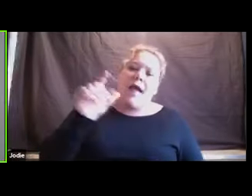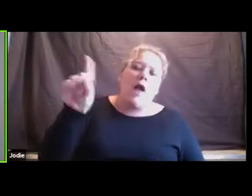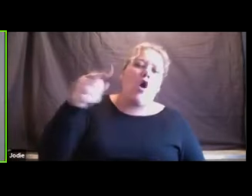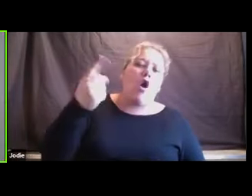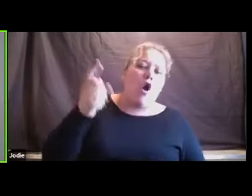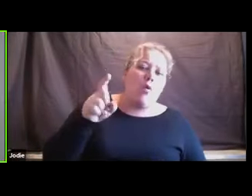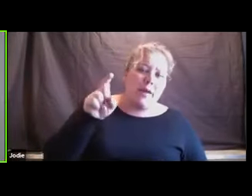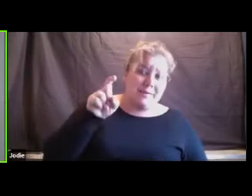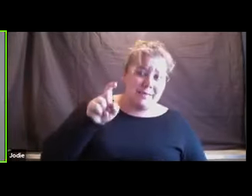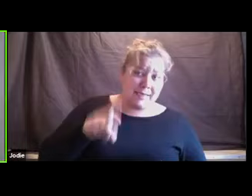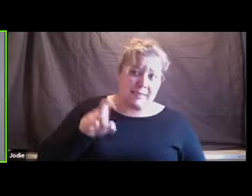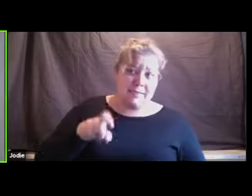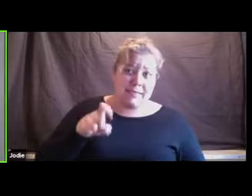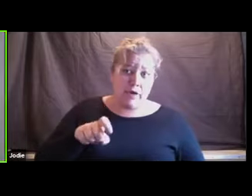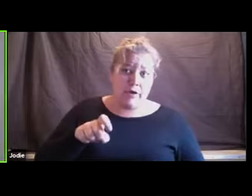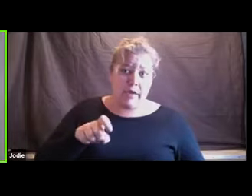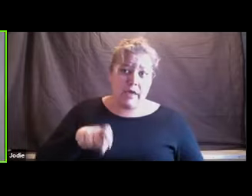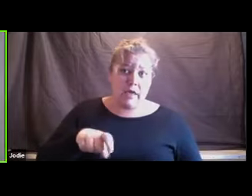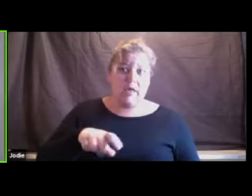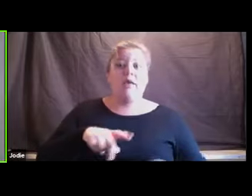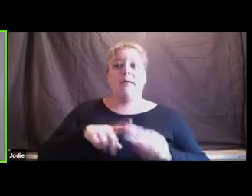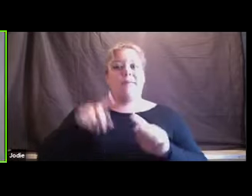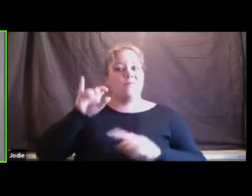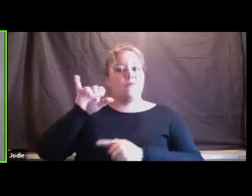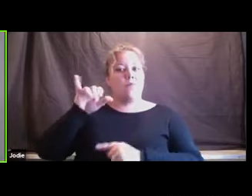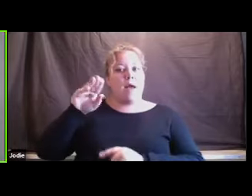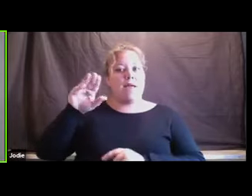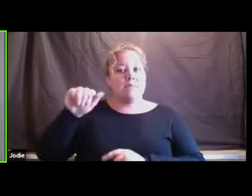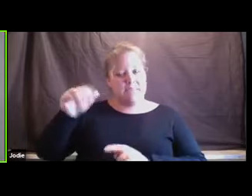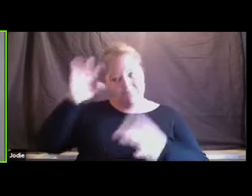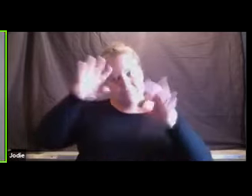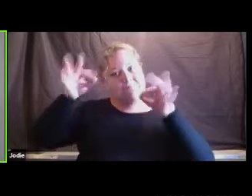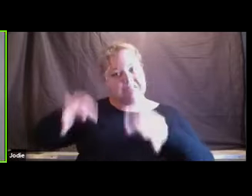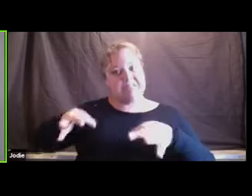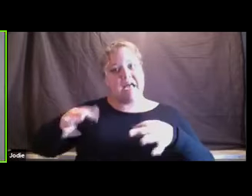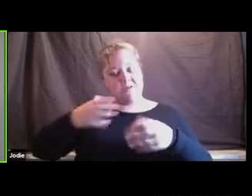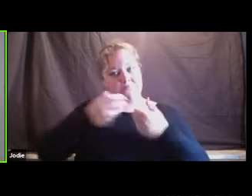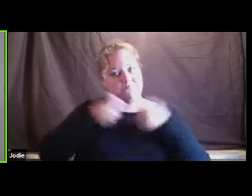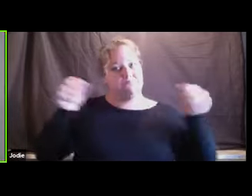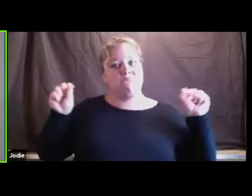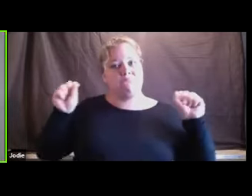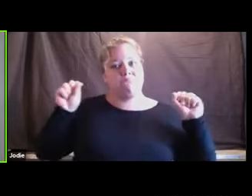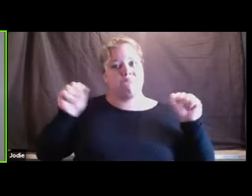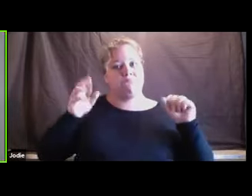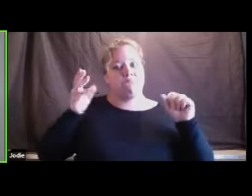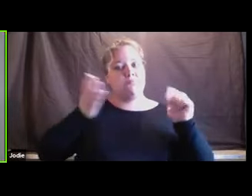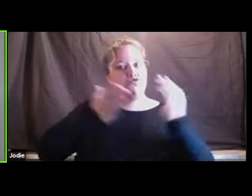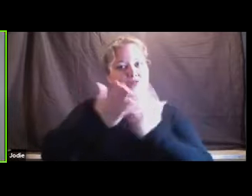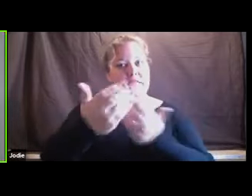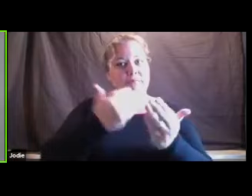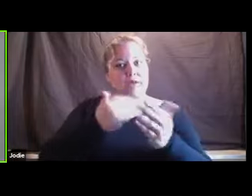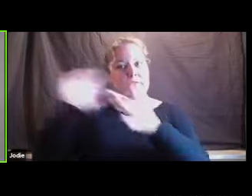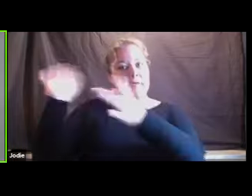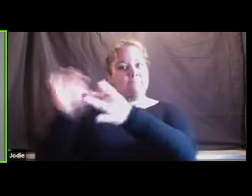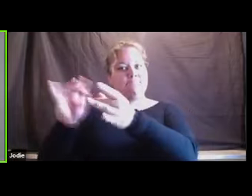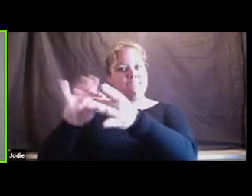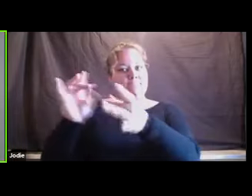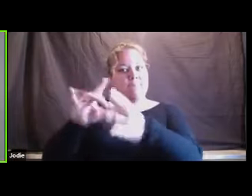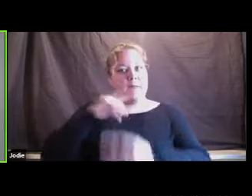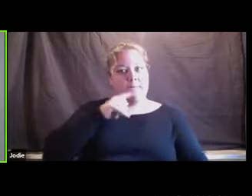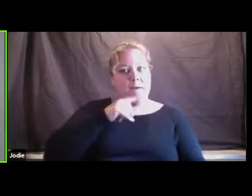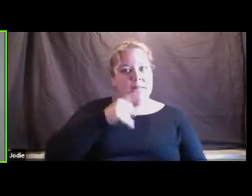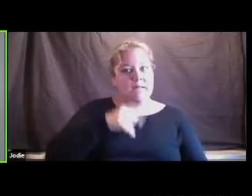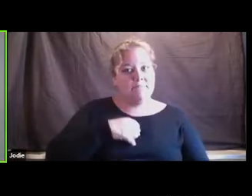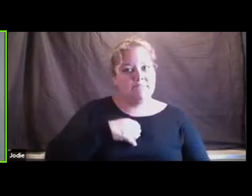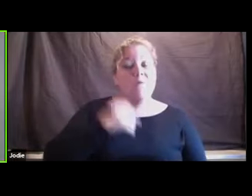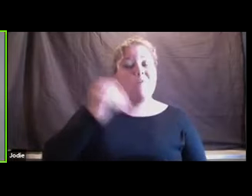be public about this, and again, I think I give them a lot of credit for that transparency, because they are a